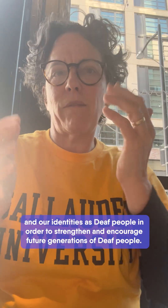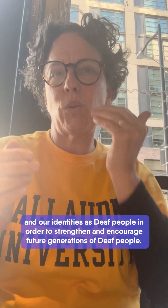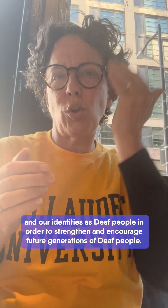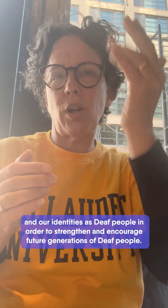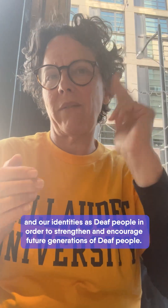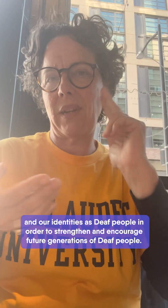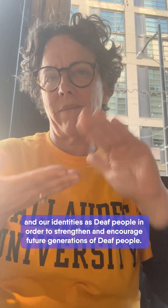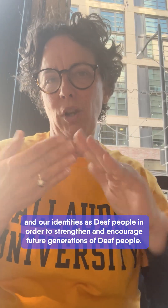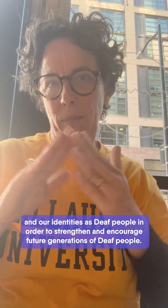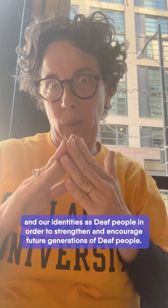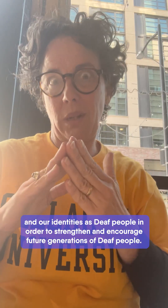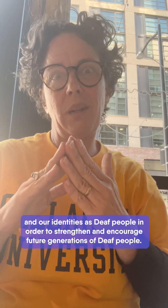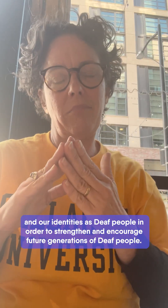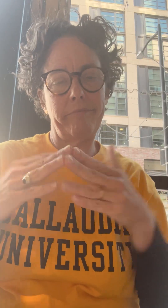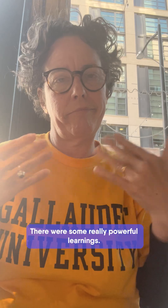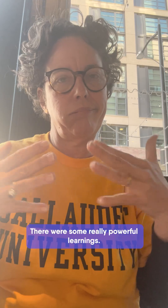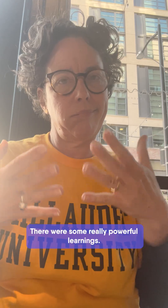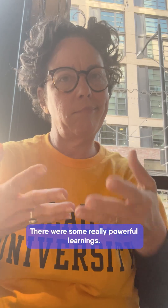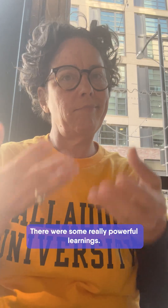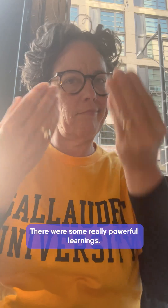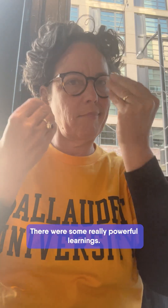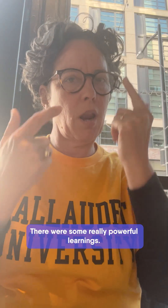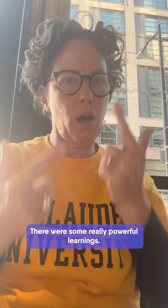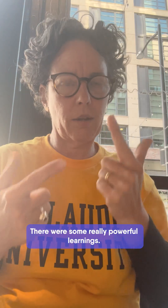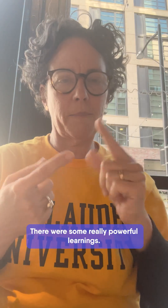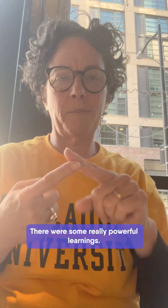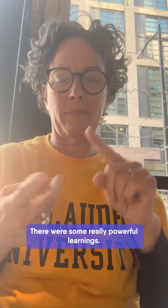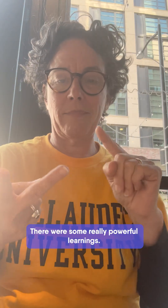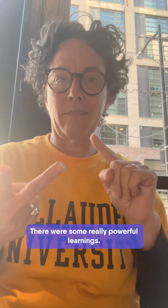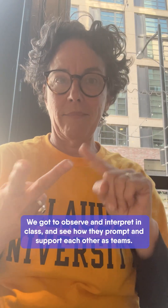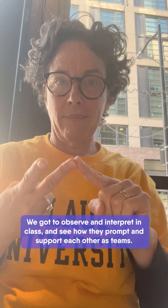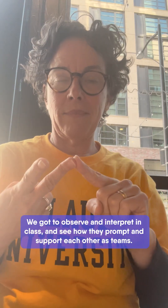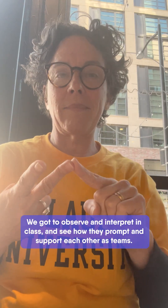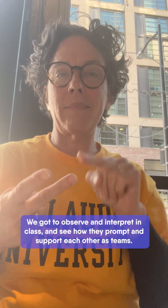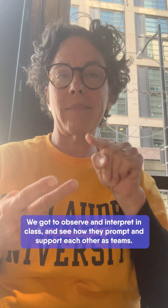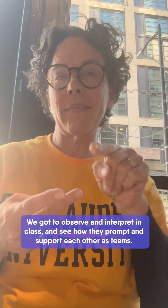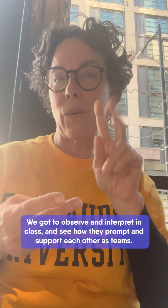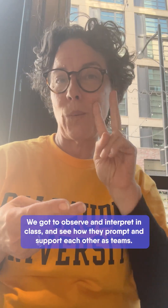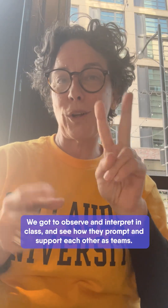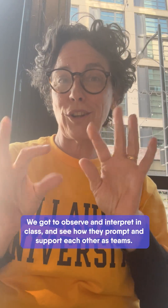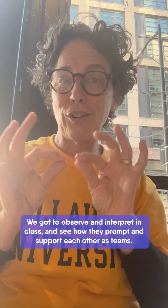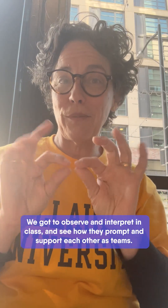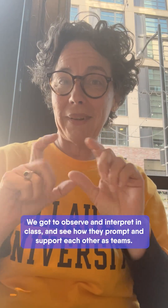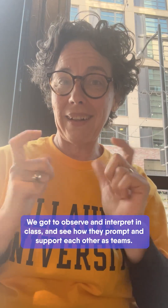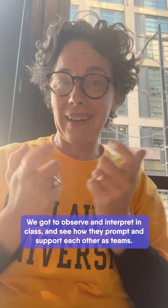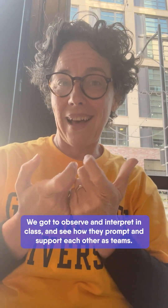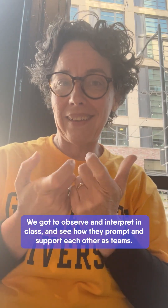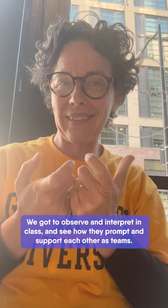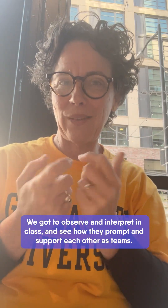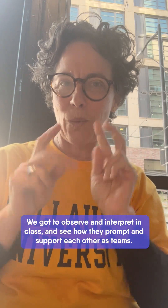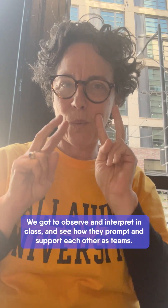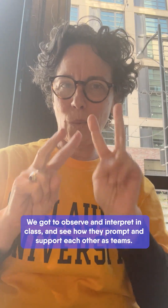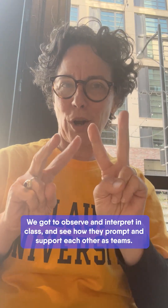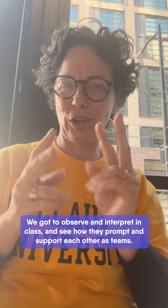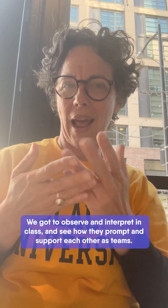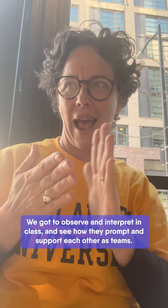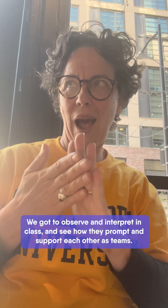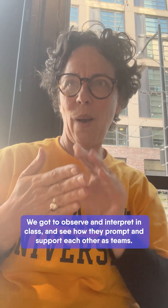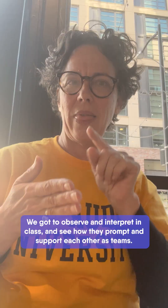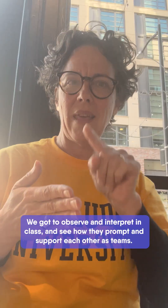people. There were some really powerful learnings. We got to observe an interpreting class and see how they prompt and support each other